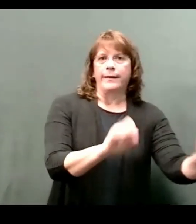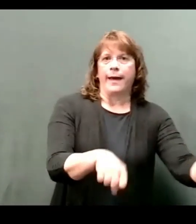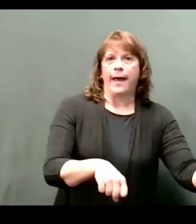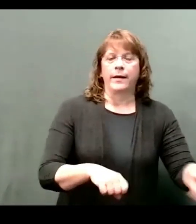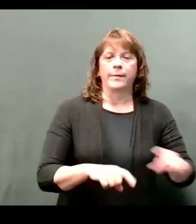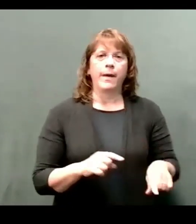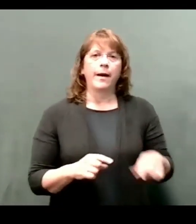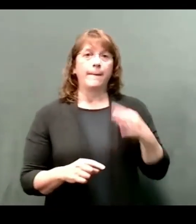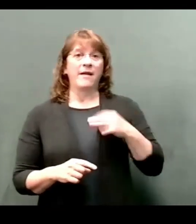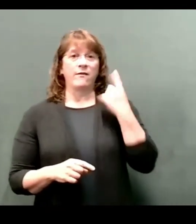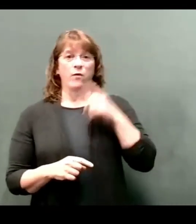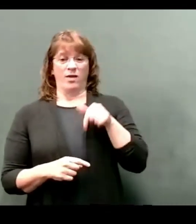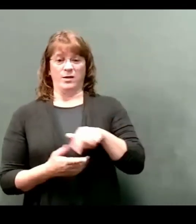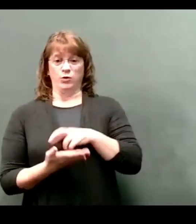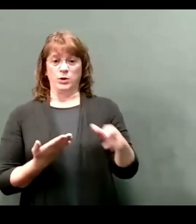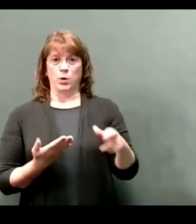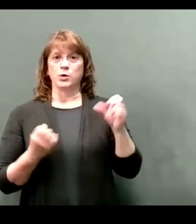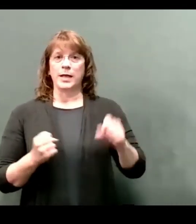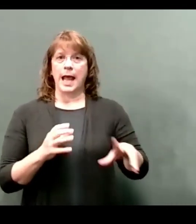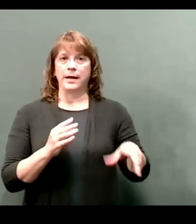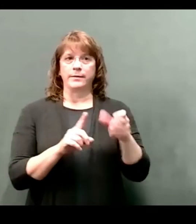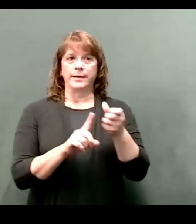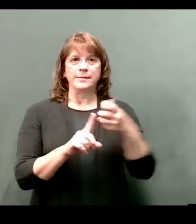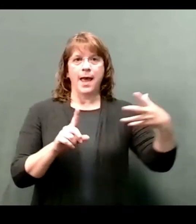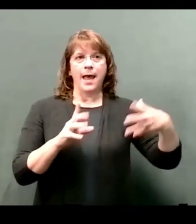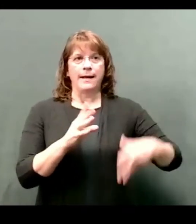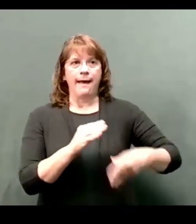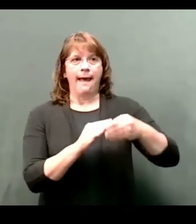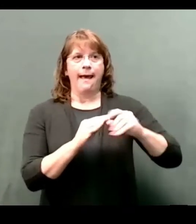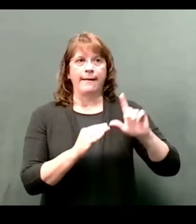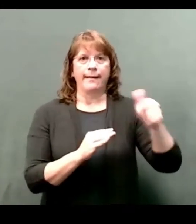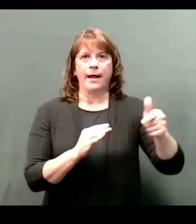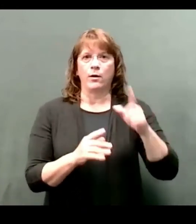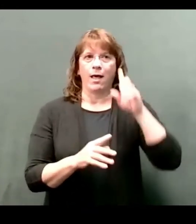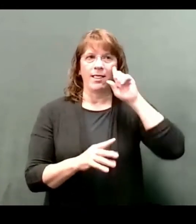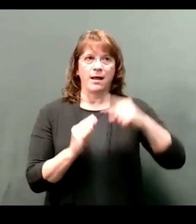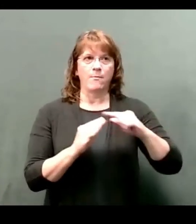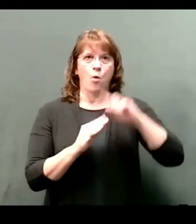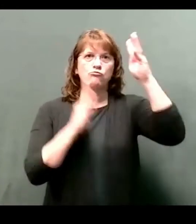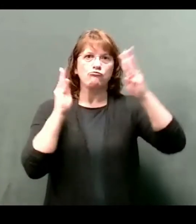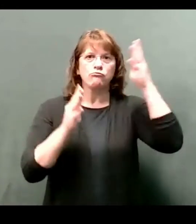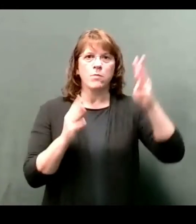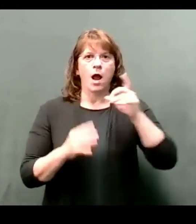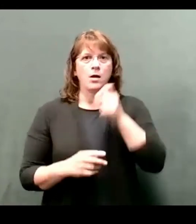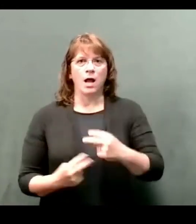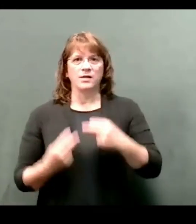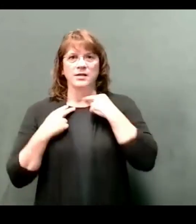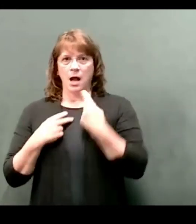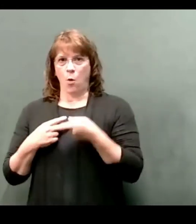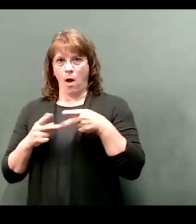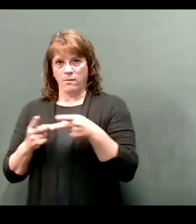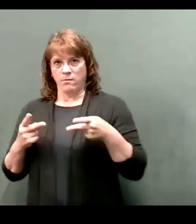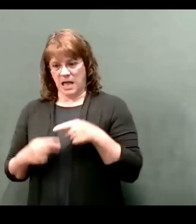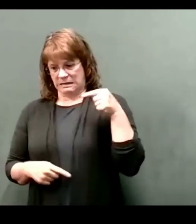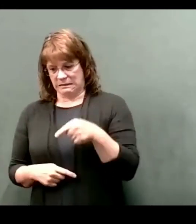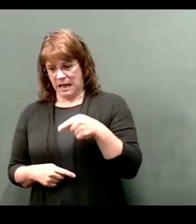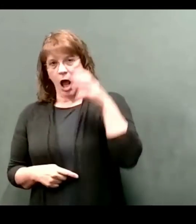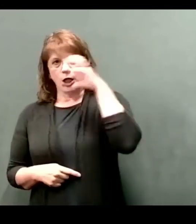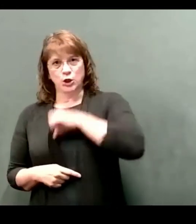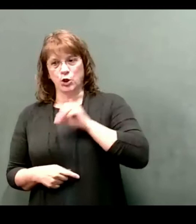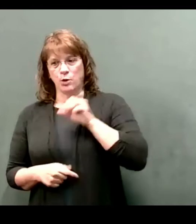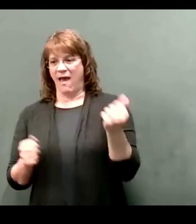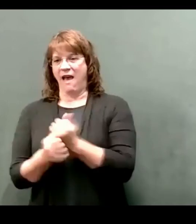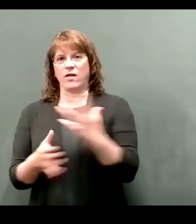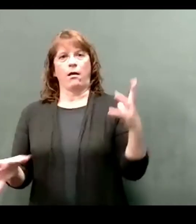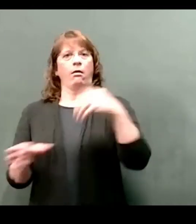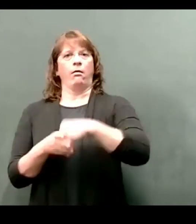the benefit of a resource like this, right? Is that we can expand on it and we can think more creatively without getting stuck in a place that we're assuming that we've